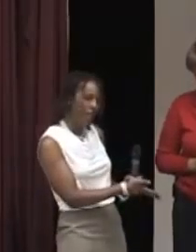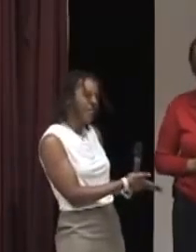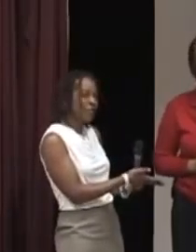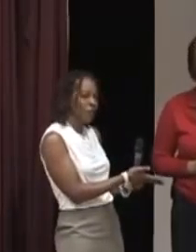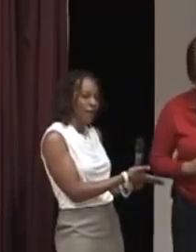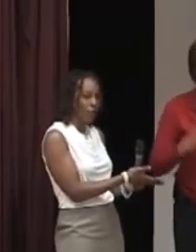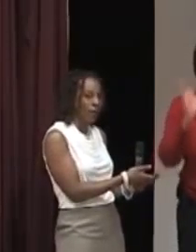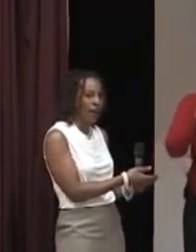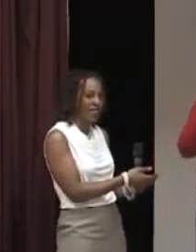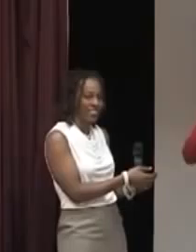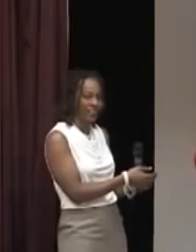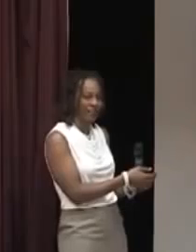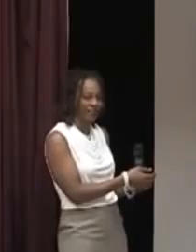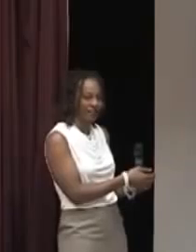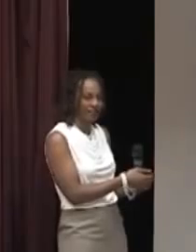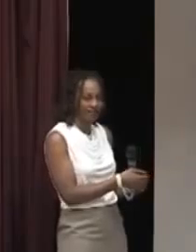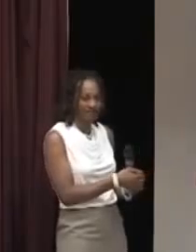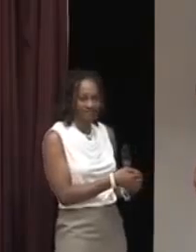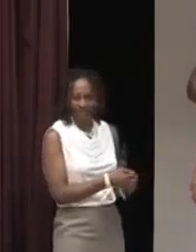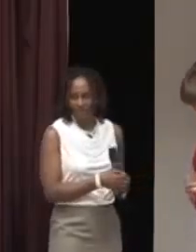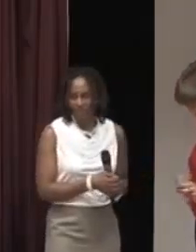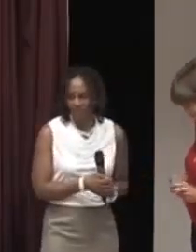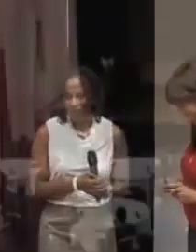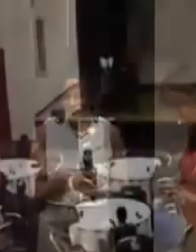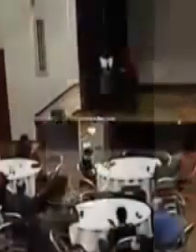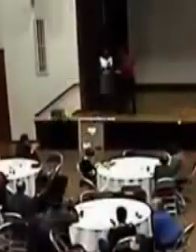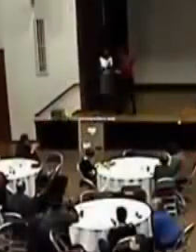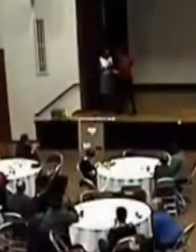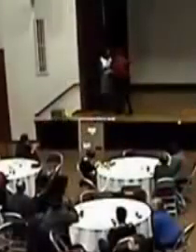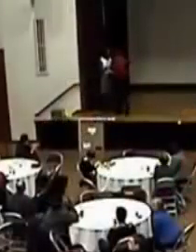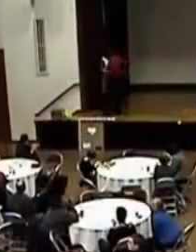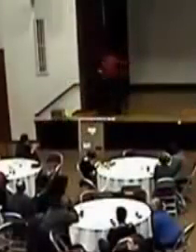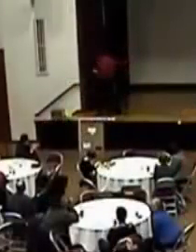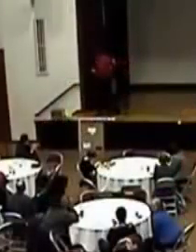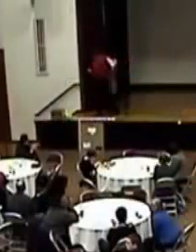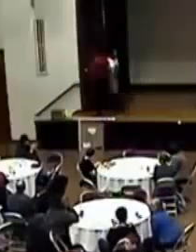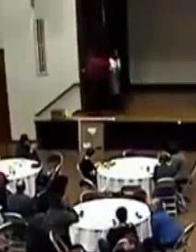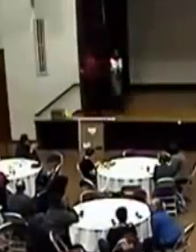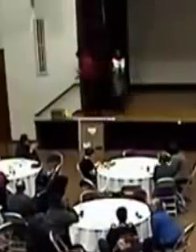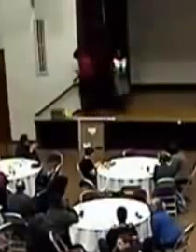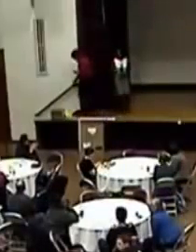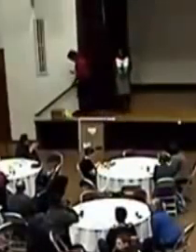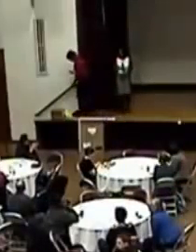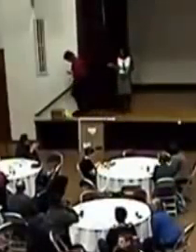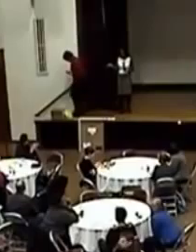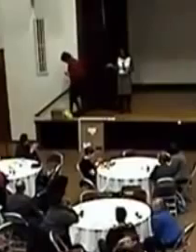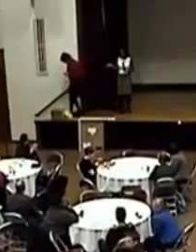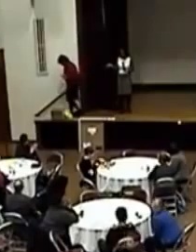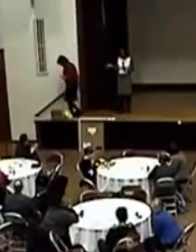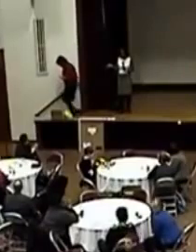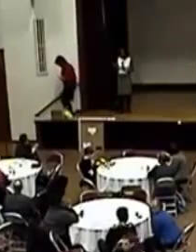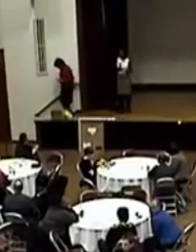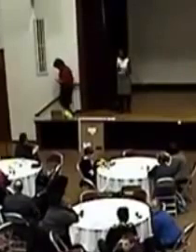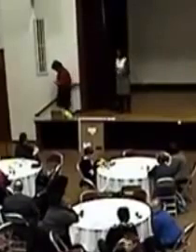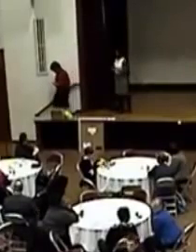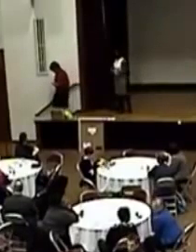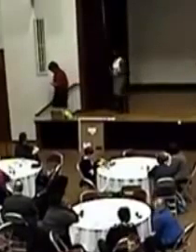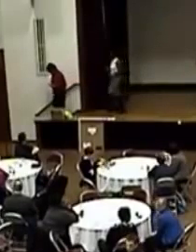can we give her another round of applause? Thank you. God bless. Thank you, sweetie. Mm-hmm. And I'll turn it over to